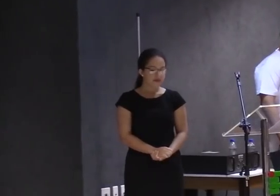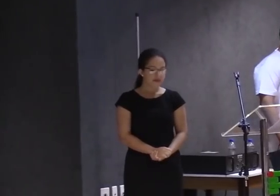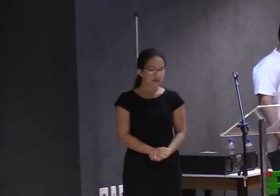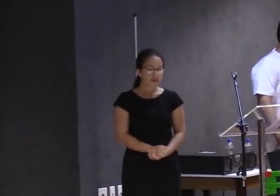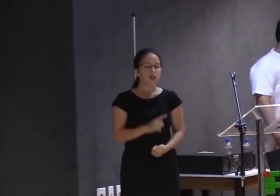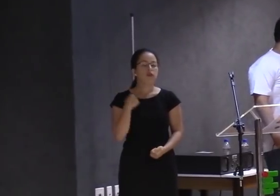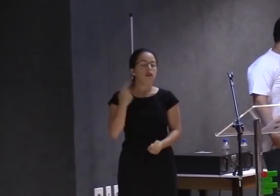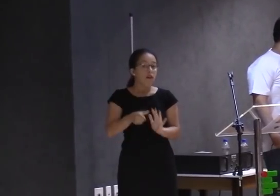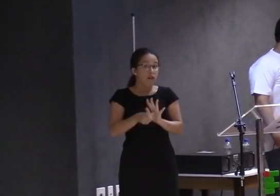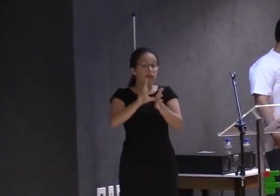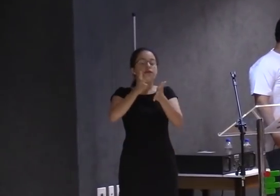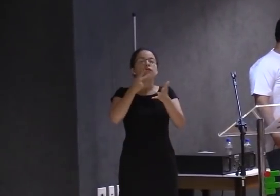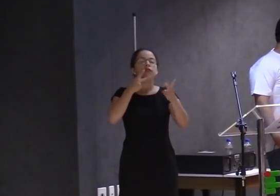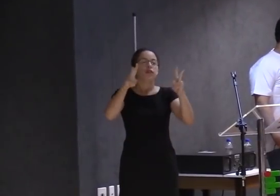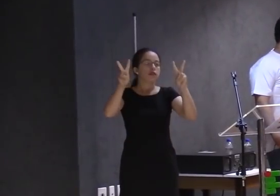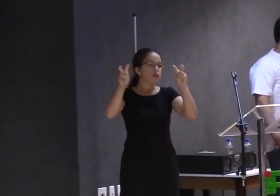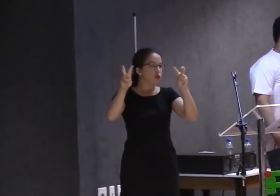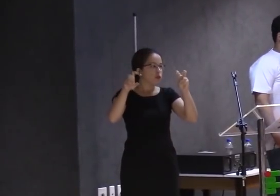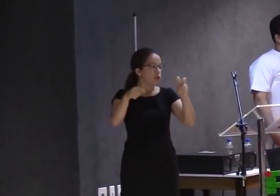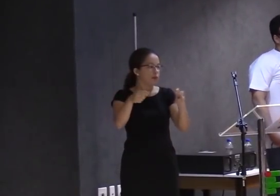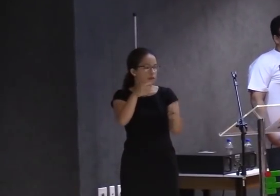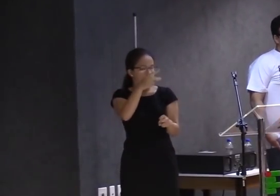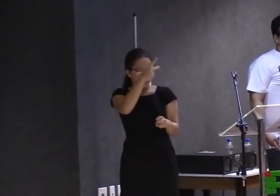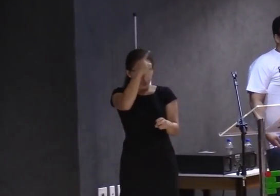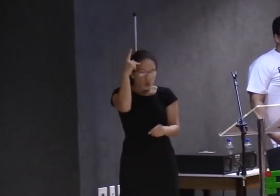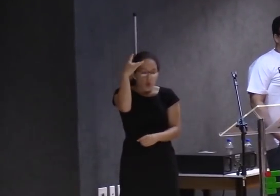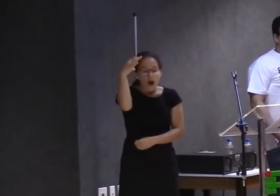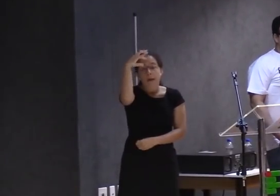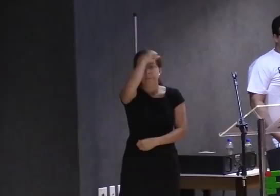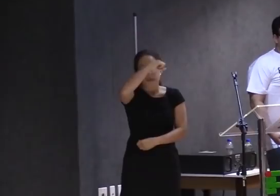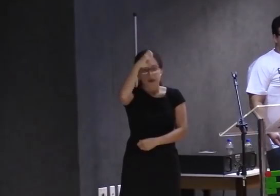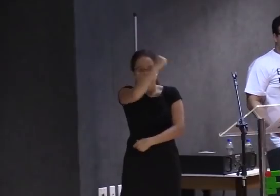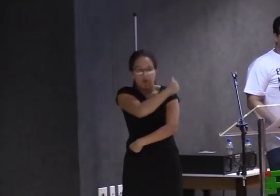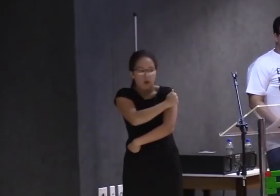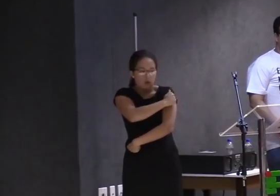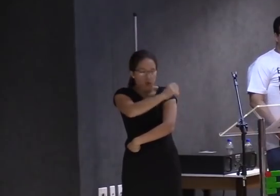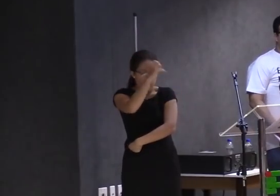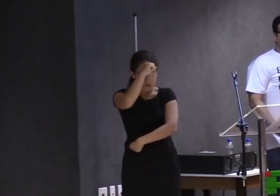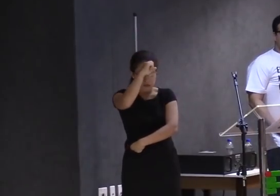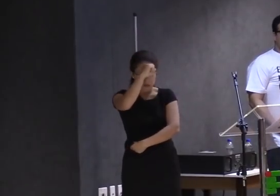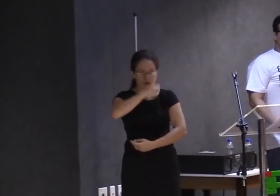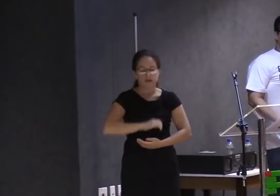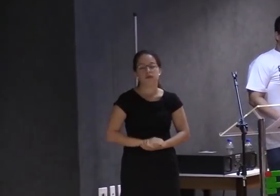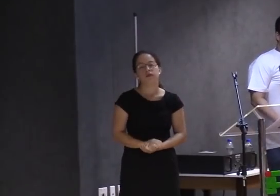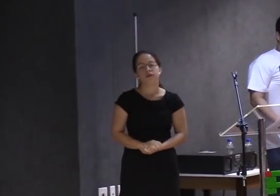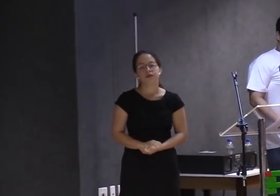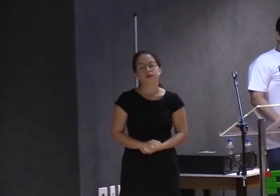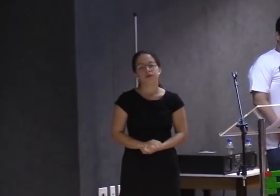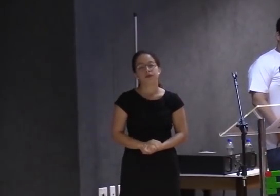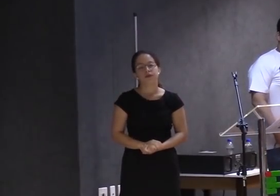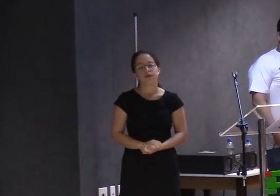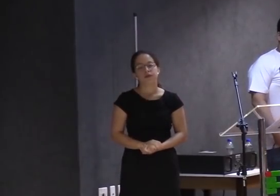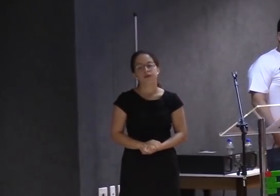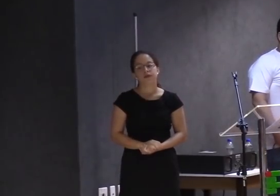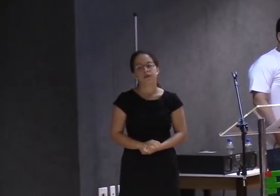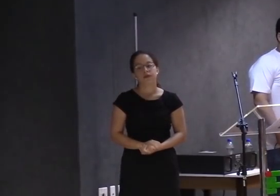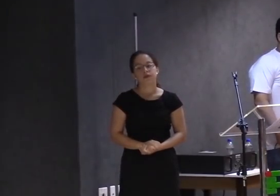about student-centered learning. Já que a gente está falando sobre um centro de